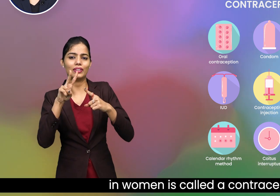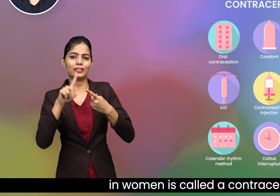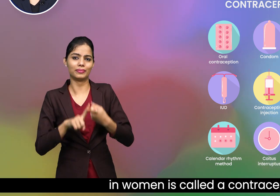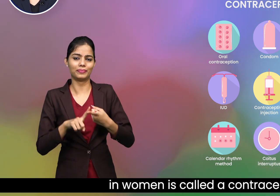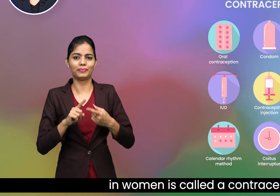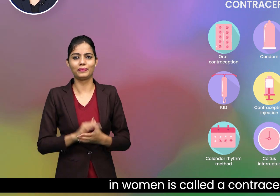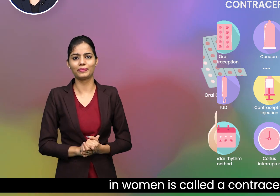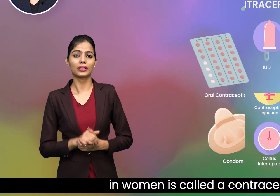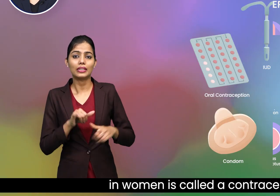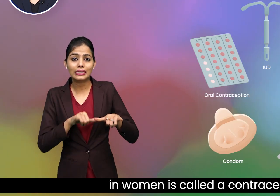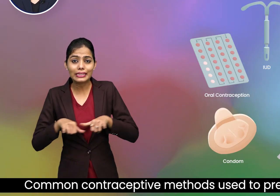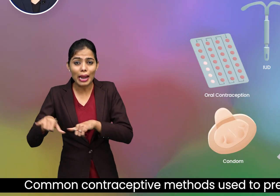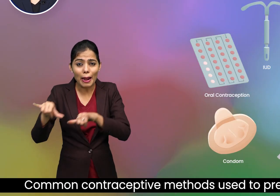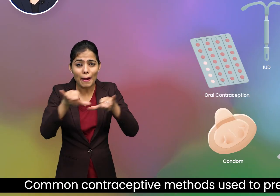contraceptive.